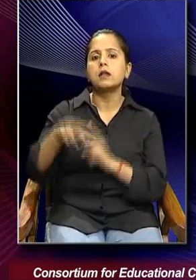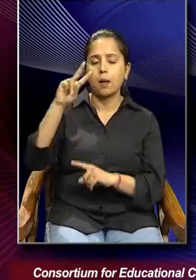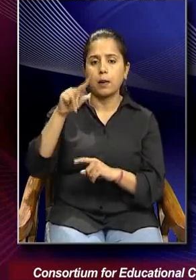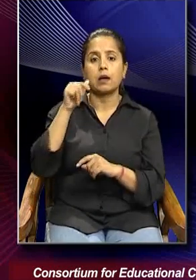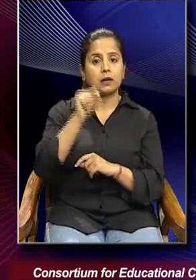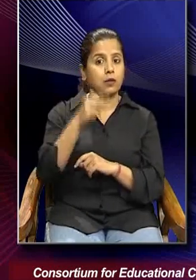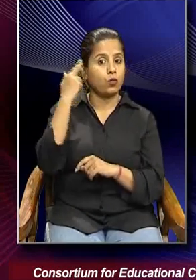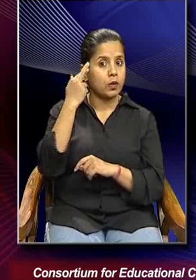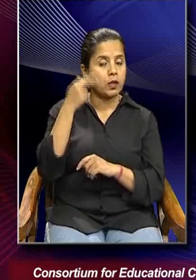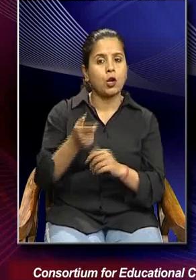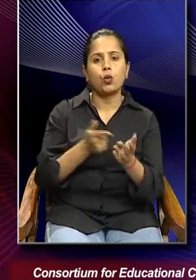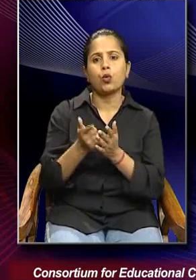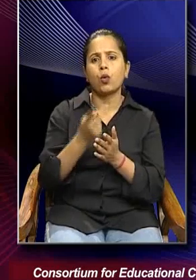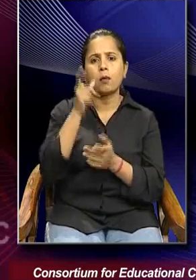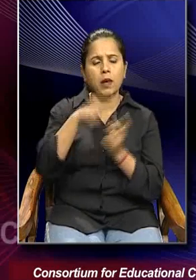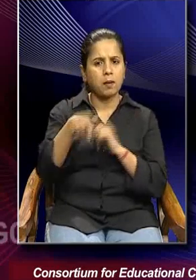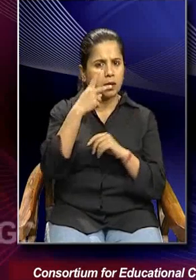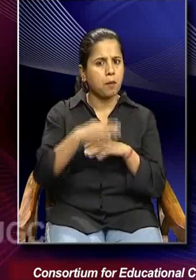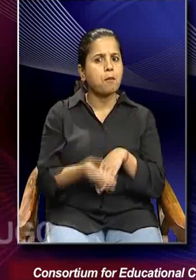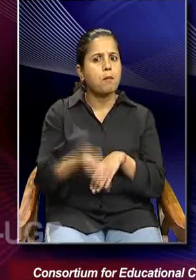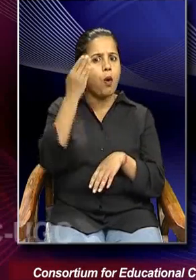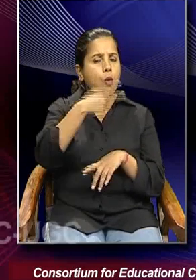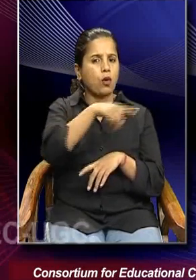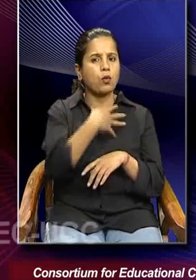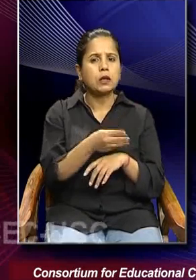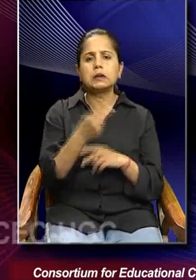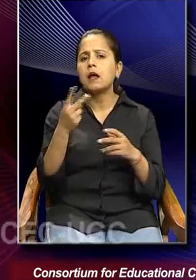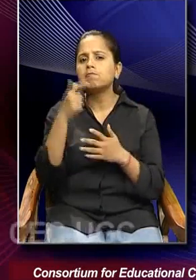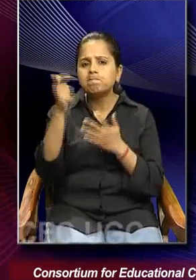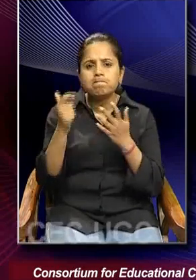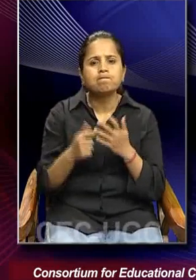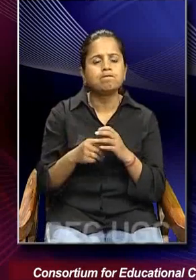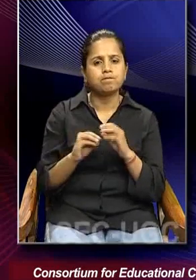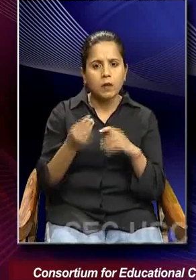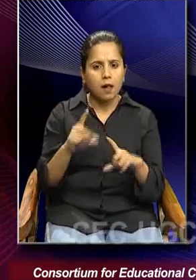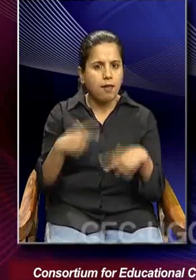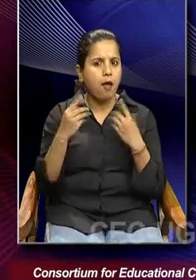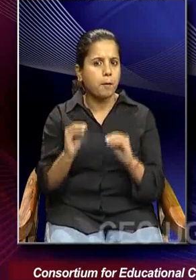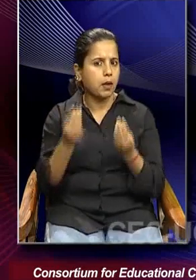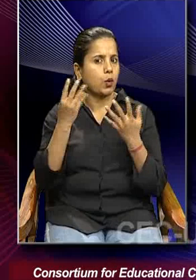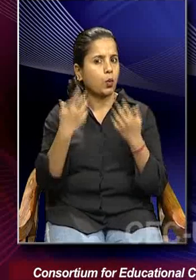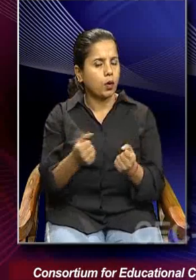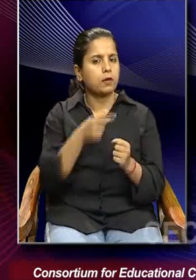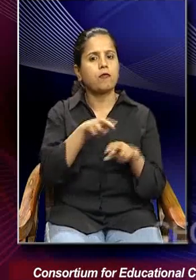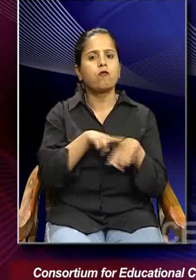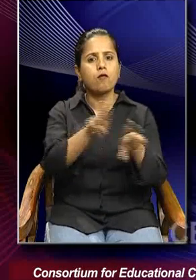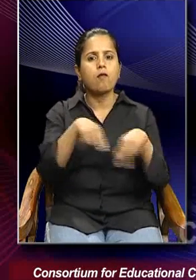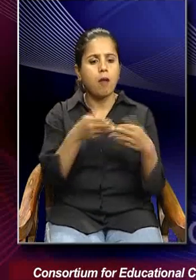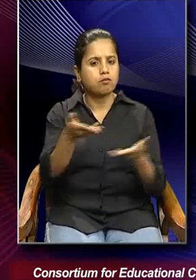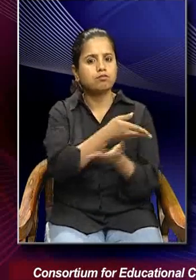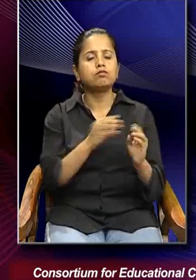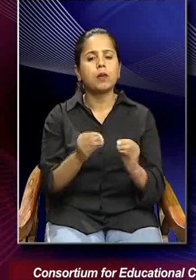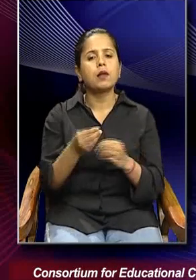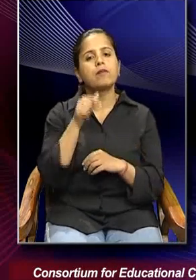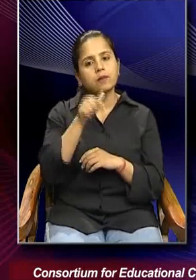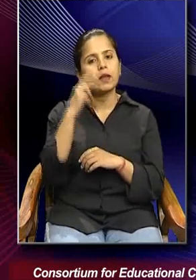therefore rural dwellers often look for better circumstances to improve their life condition and their family condition, and